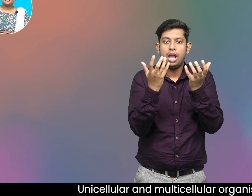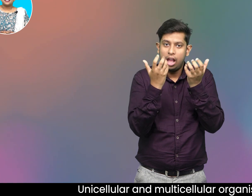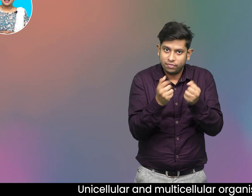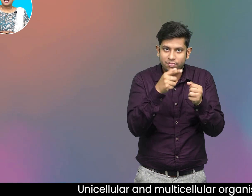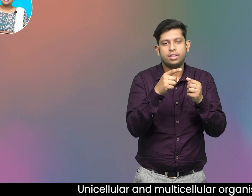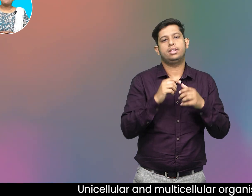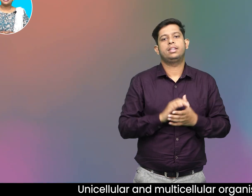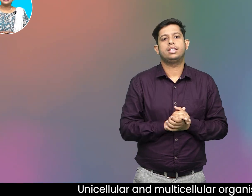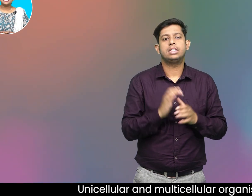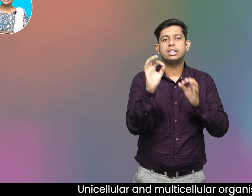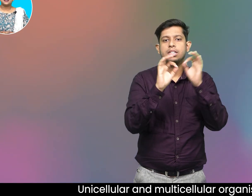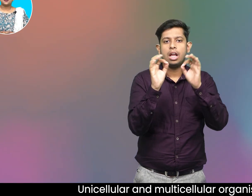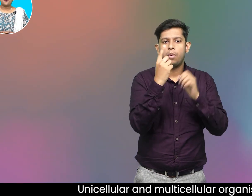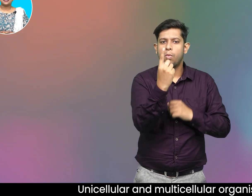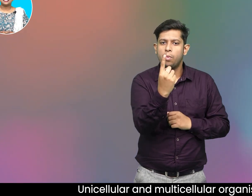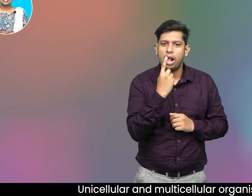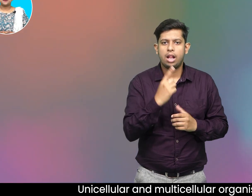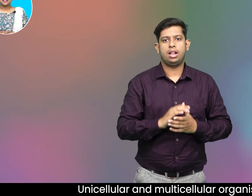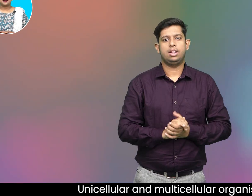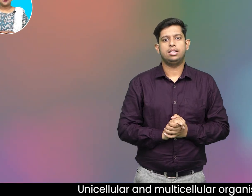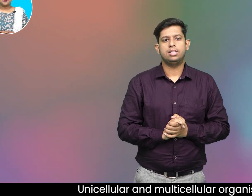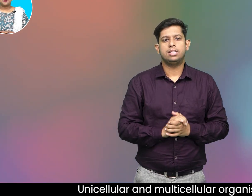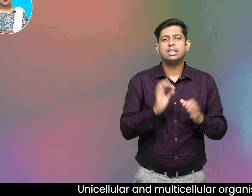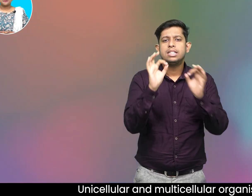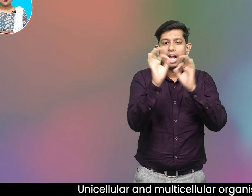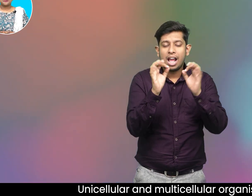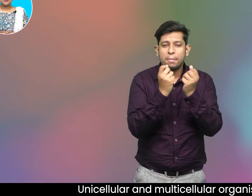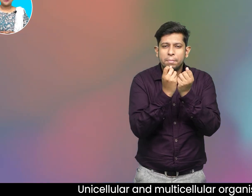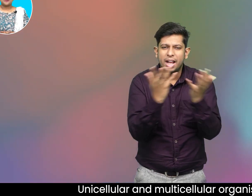unicellular and multicellular organisms.